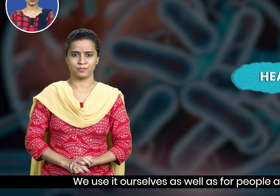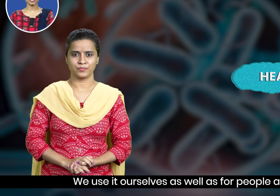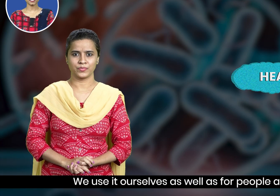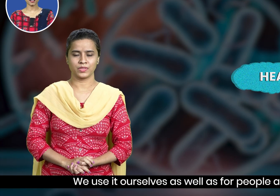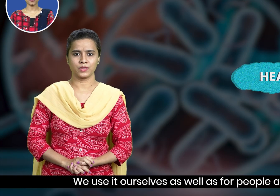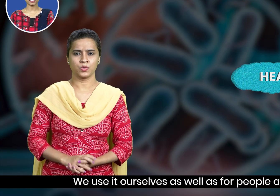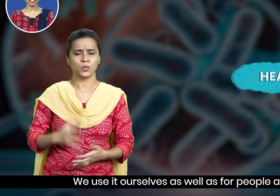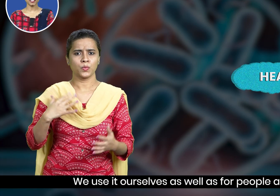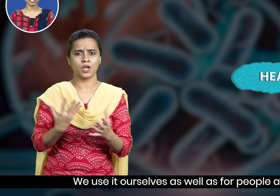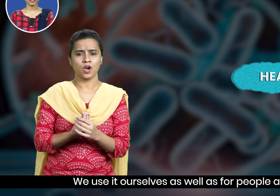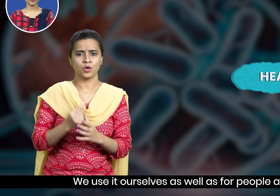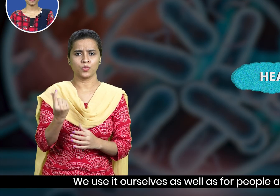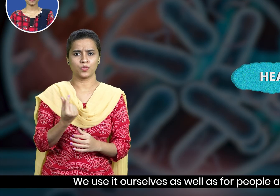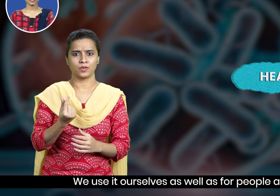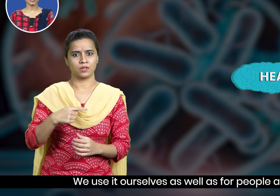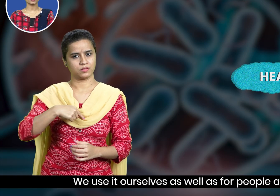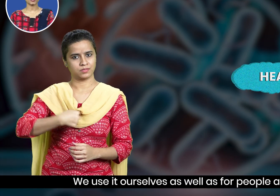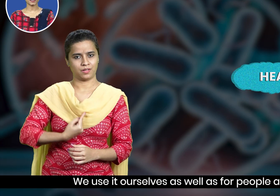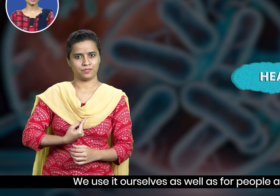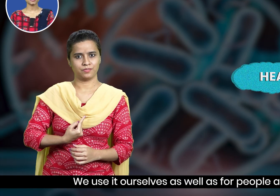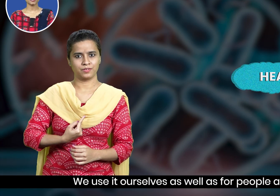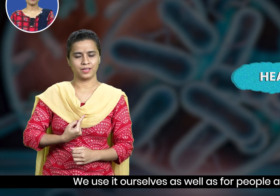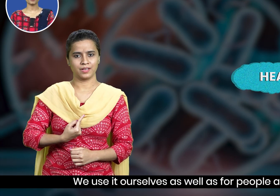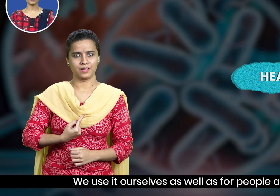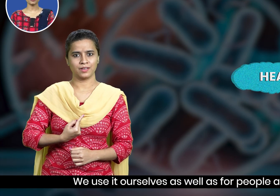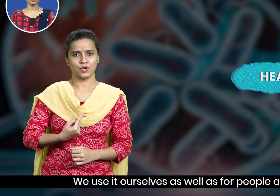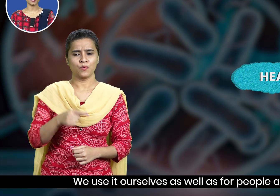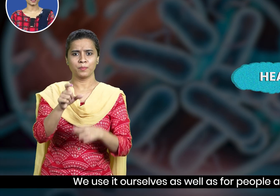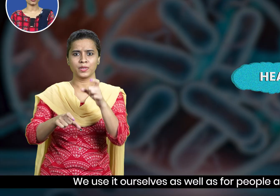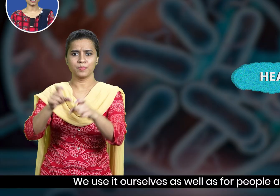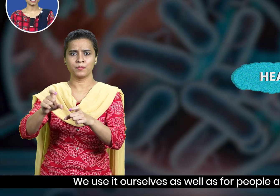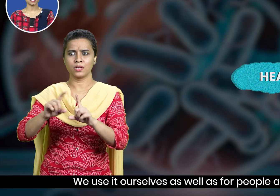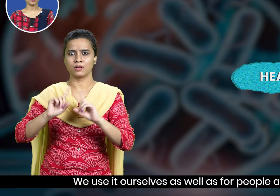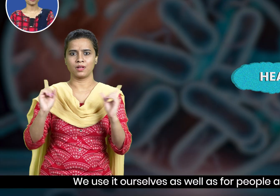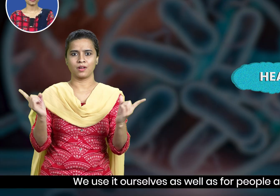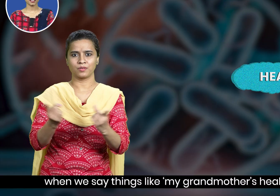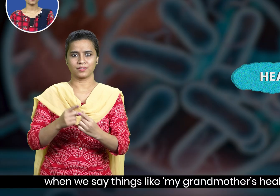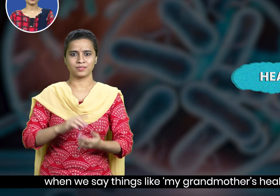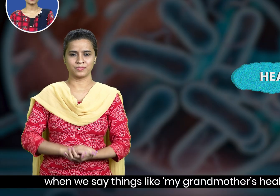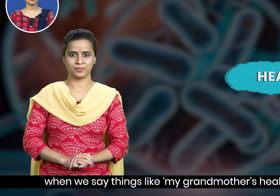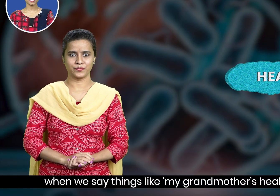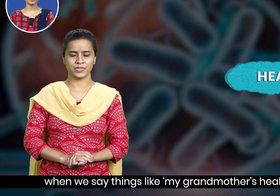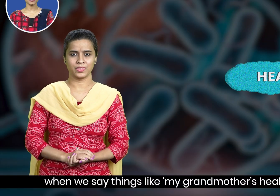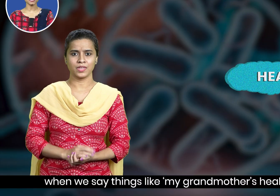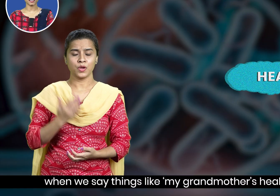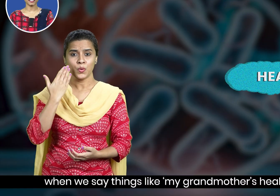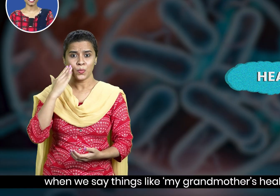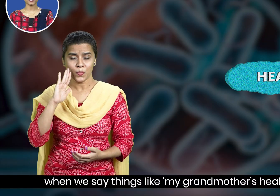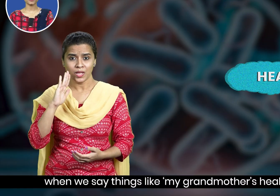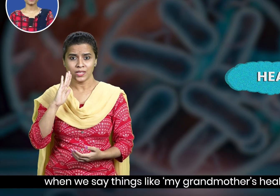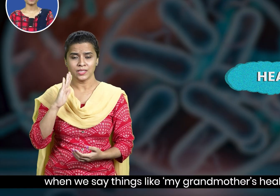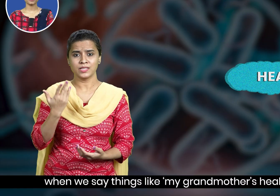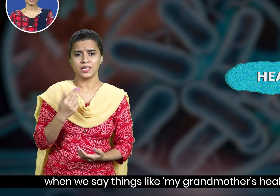We use it ourselves as well as for people around us. When we say things